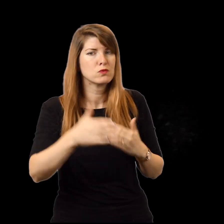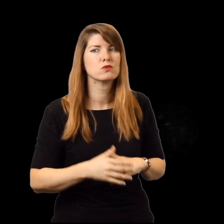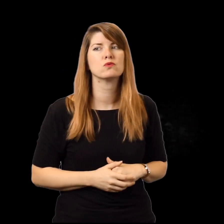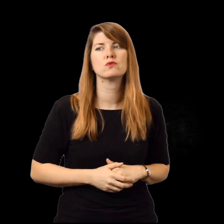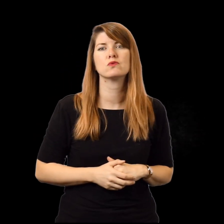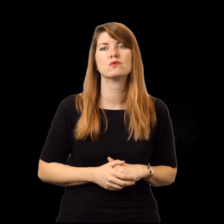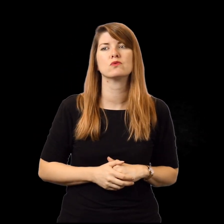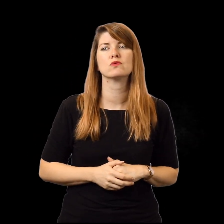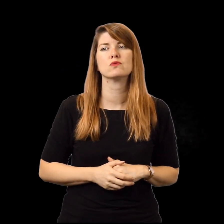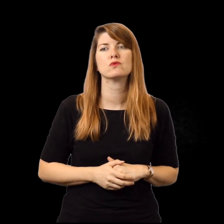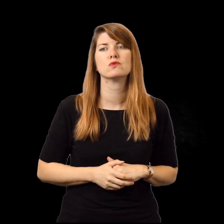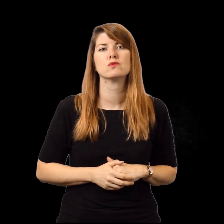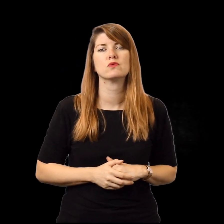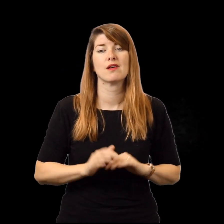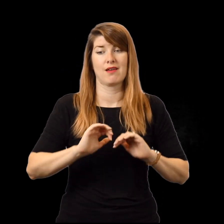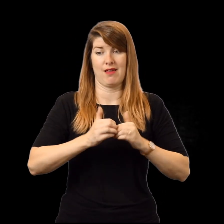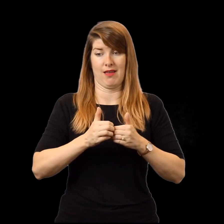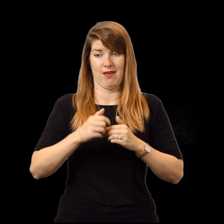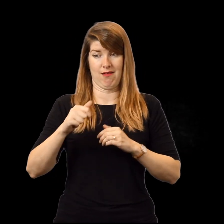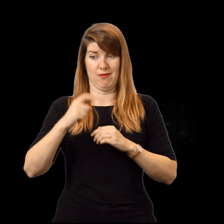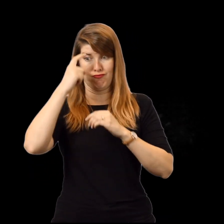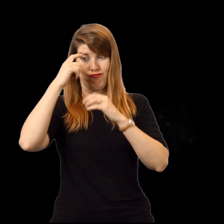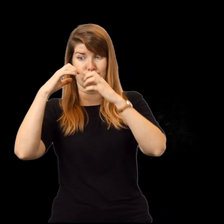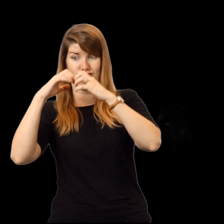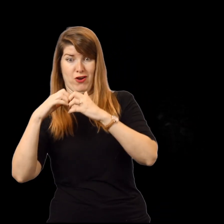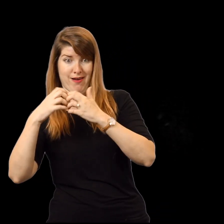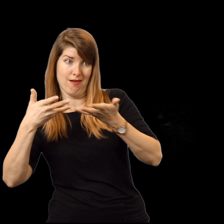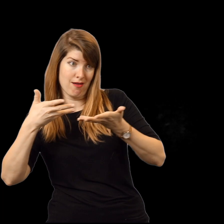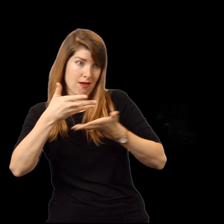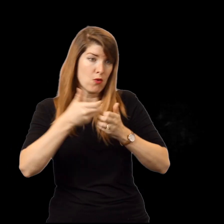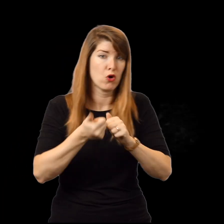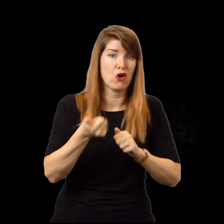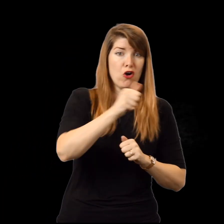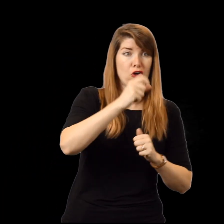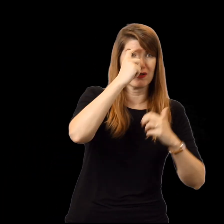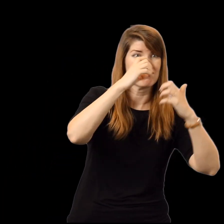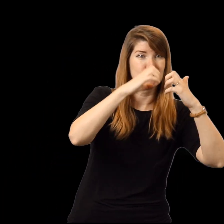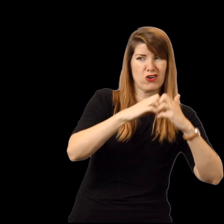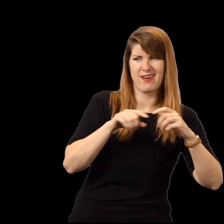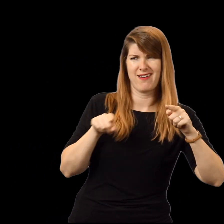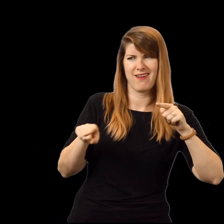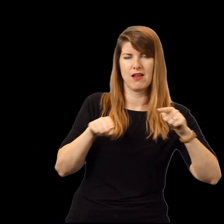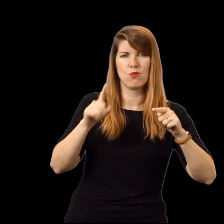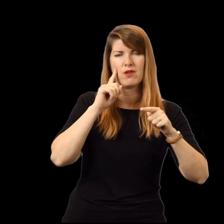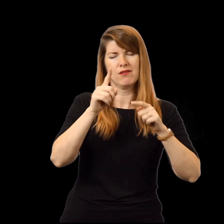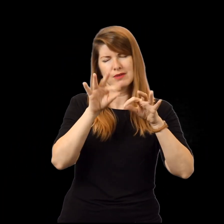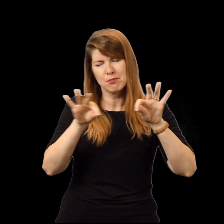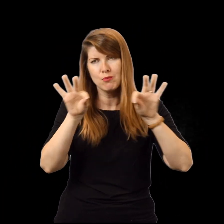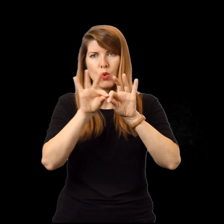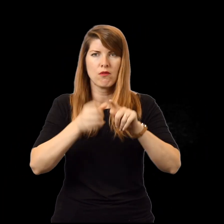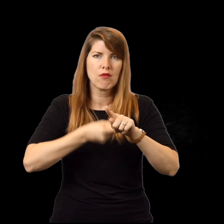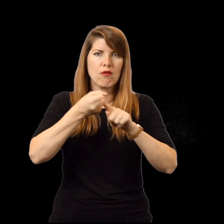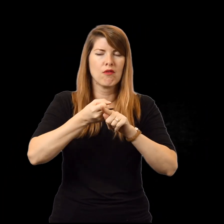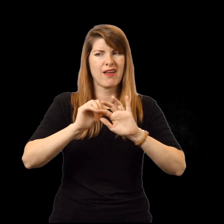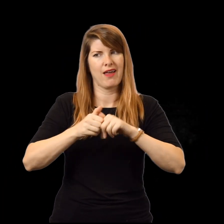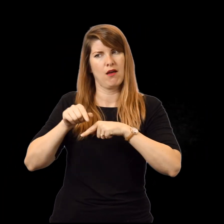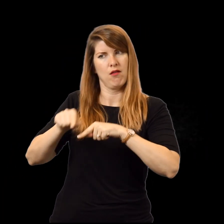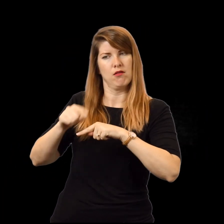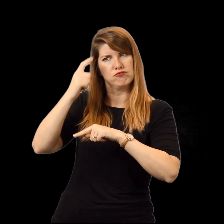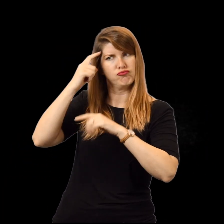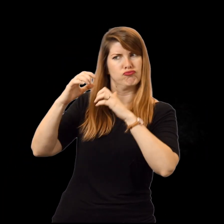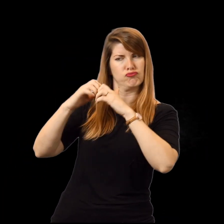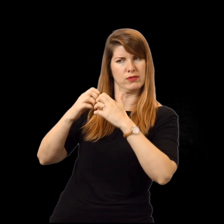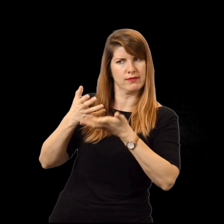future. How one brain interacts with another brain has important effects on how that